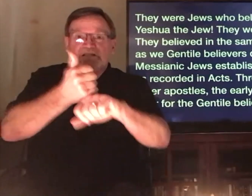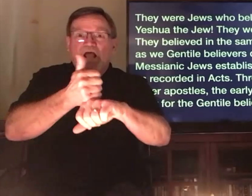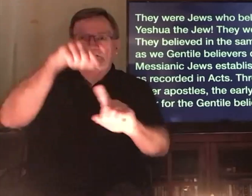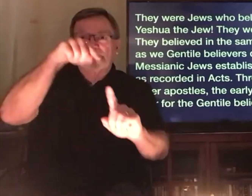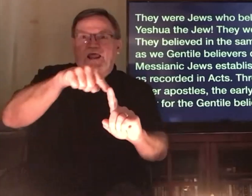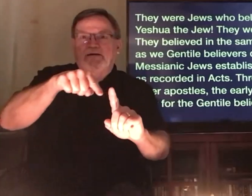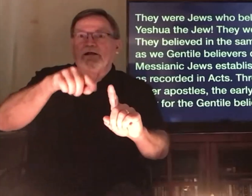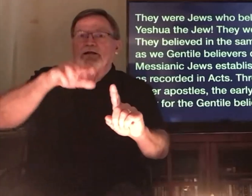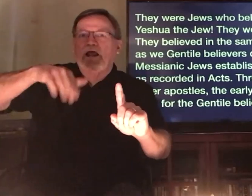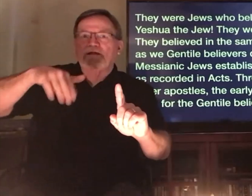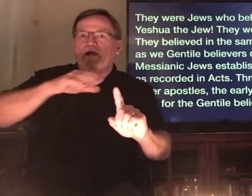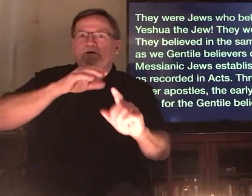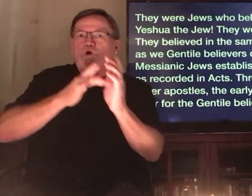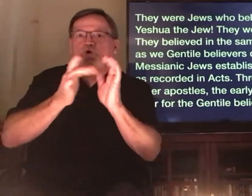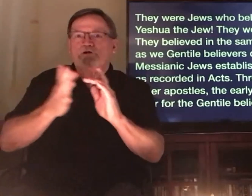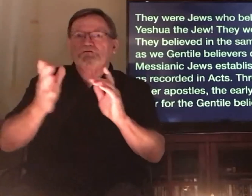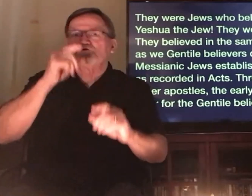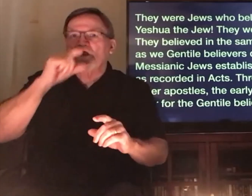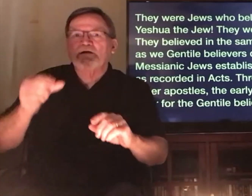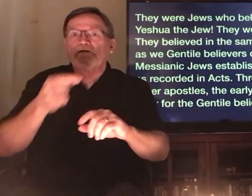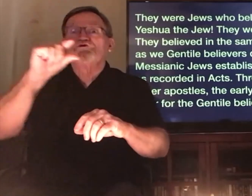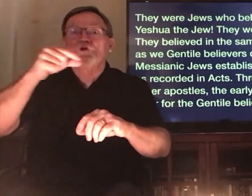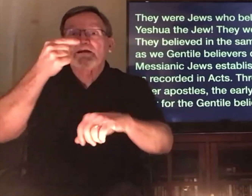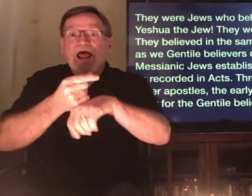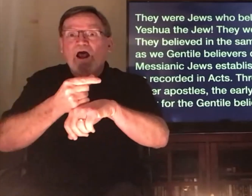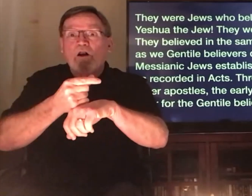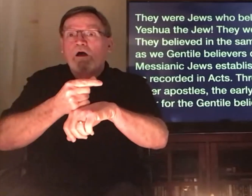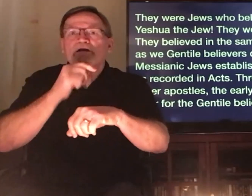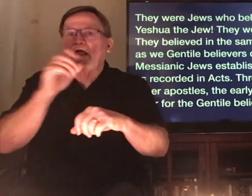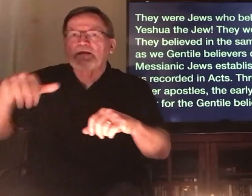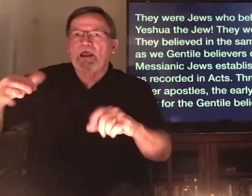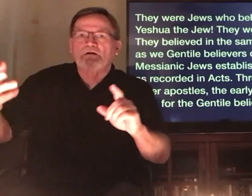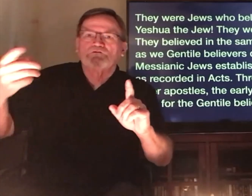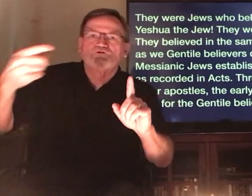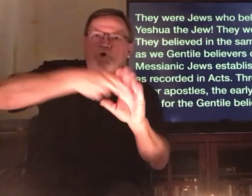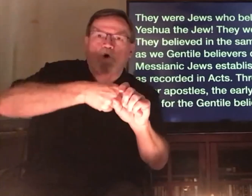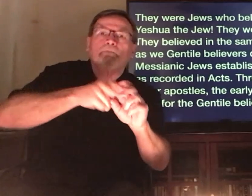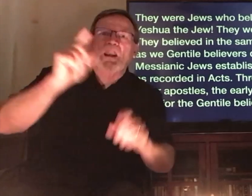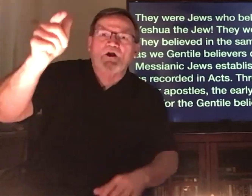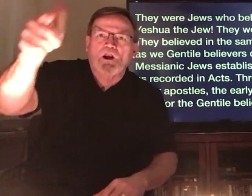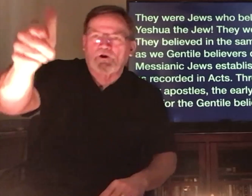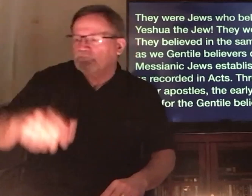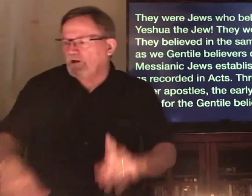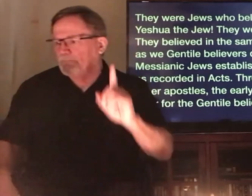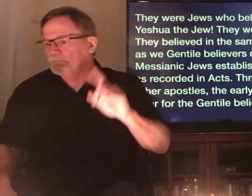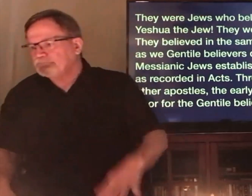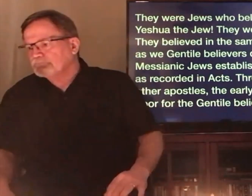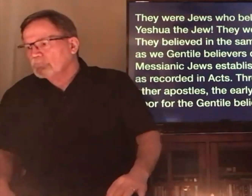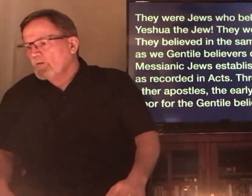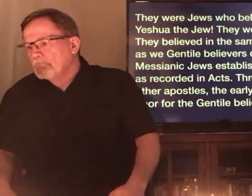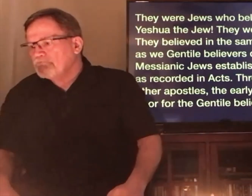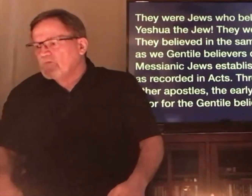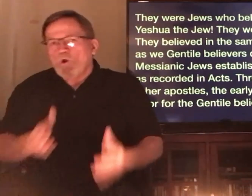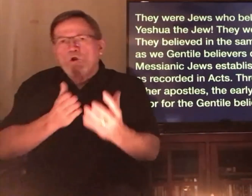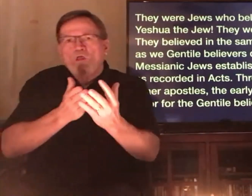worship in the temple until today. They believe, still worship in the temple, or synagogue, that's